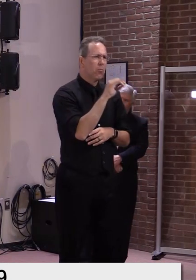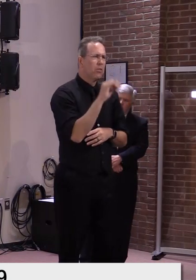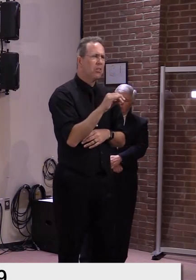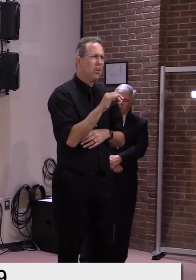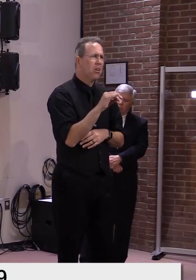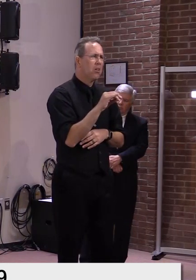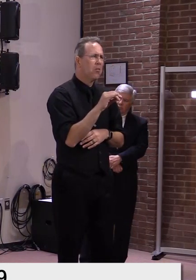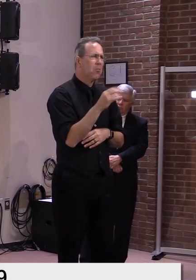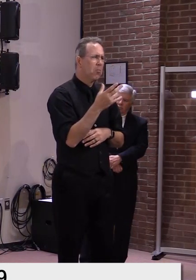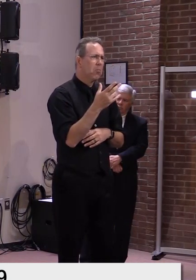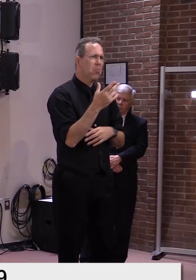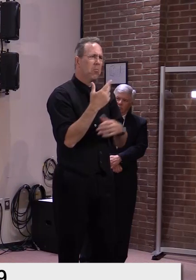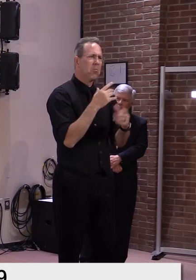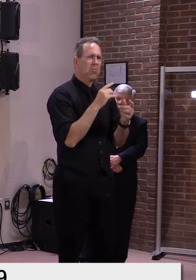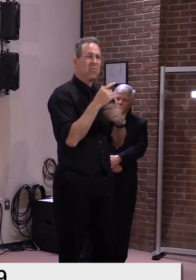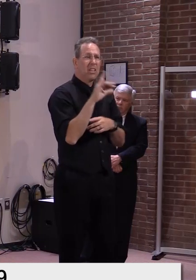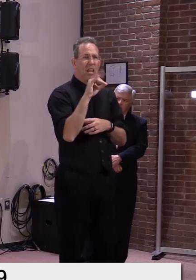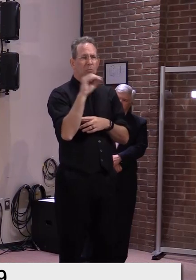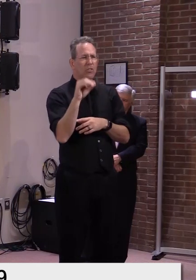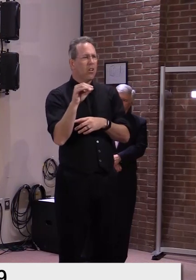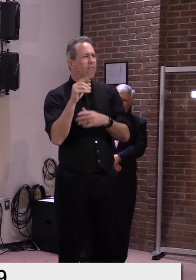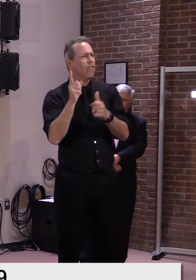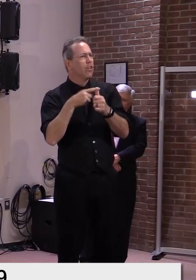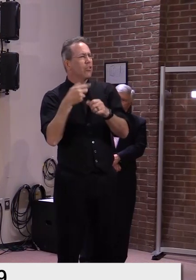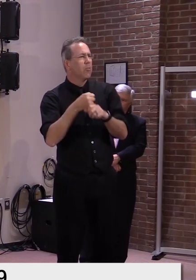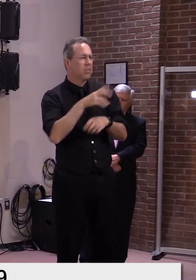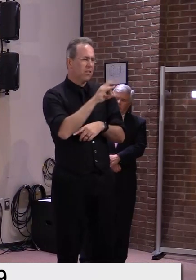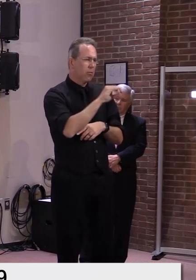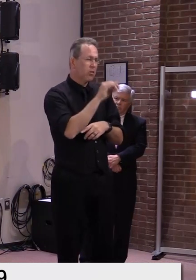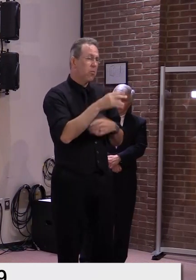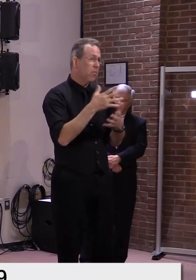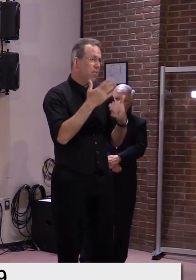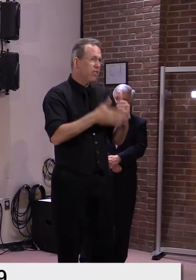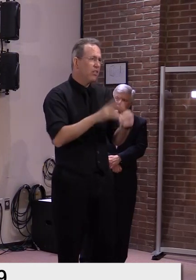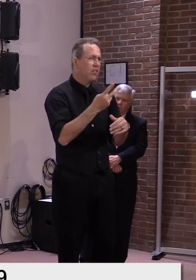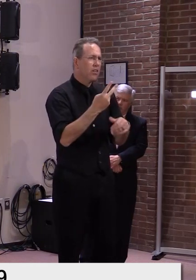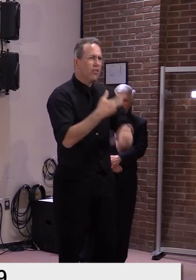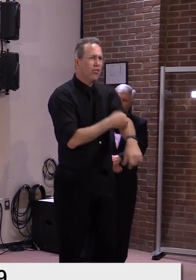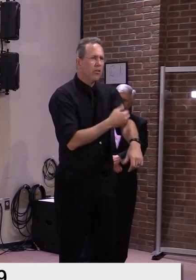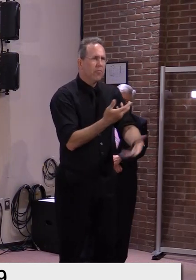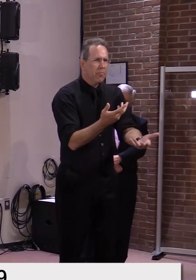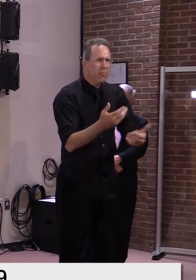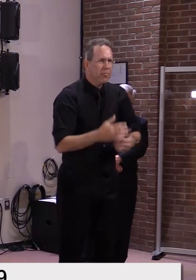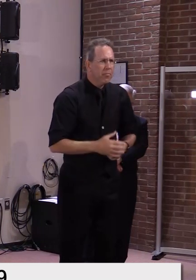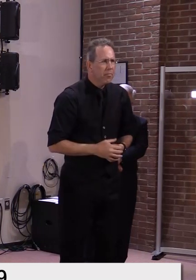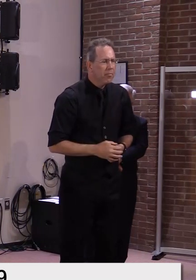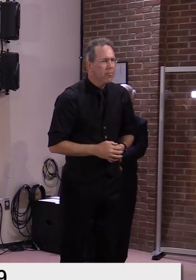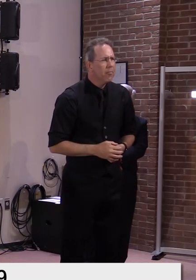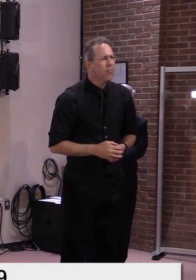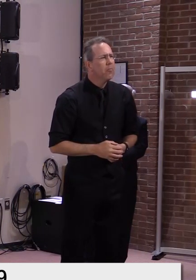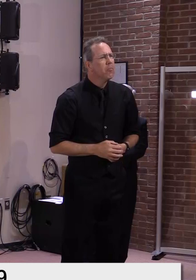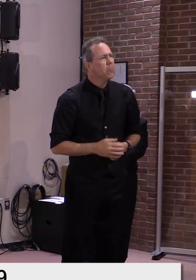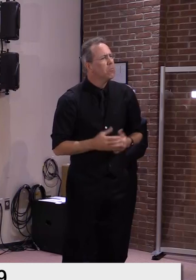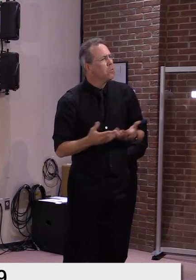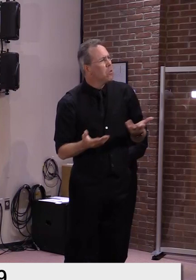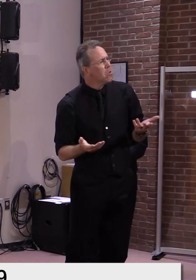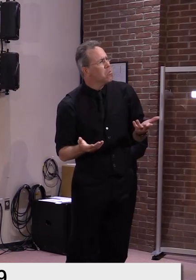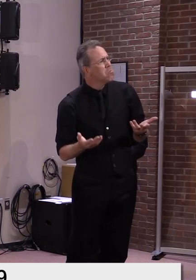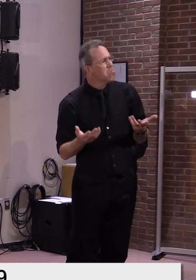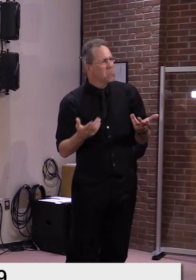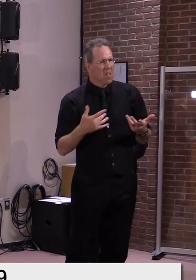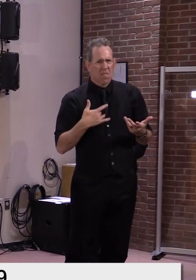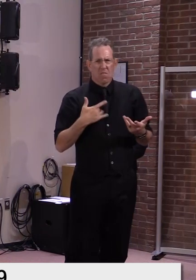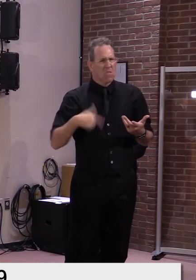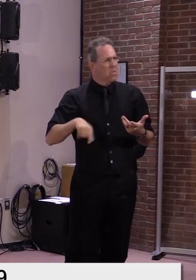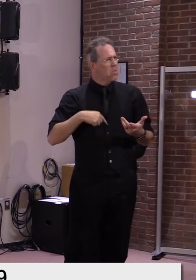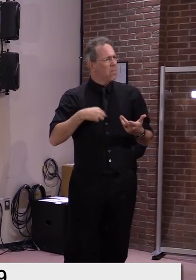70%. So that gets us clear from that standpoint. I feel good about the prospects of us reaching